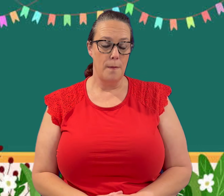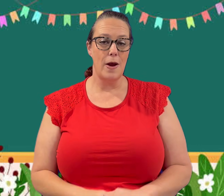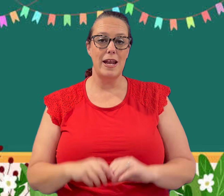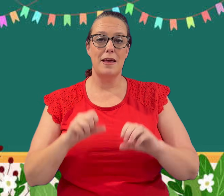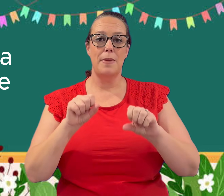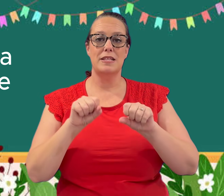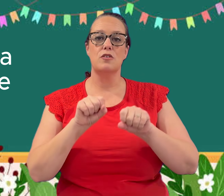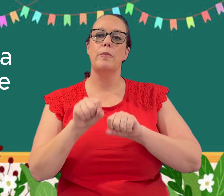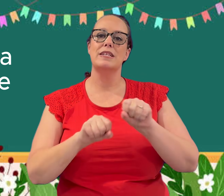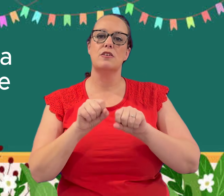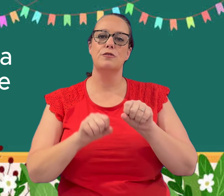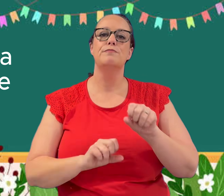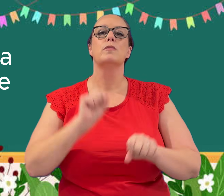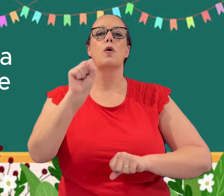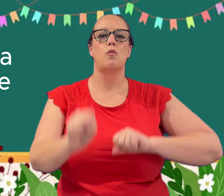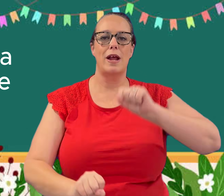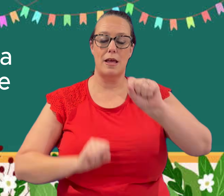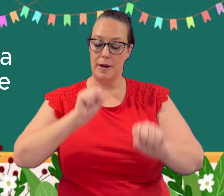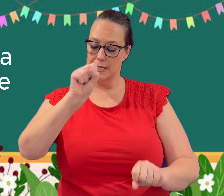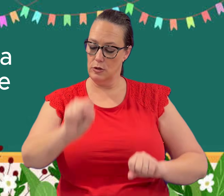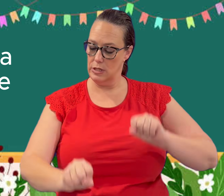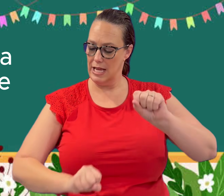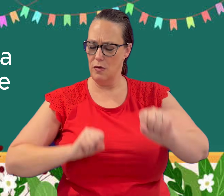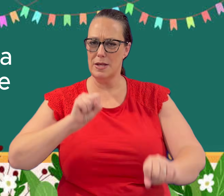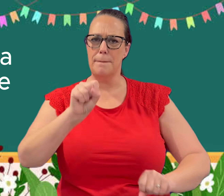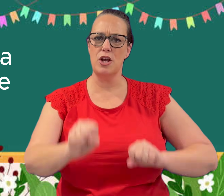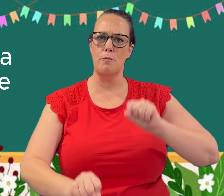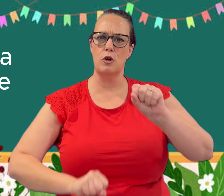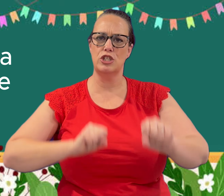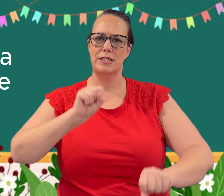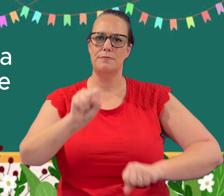Riding a bicycle, riding a bicycle. You see how it's a bigger motion?